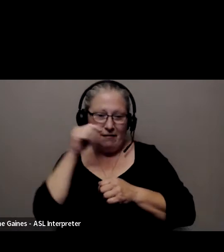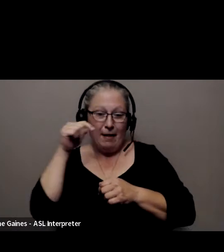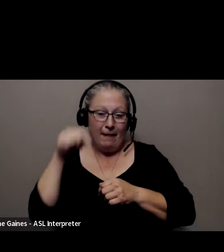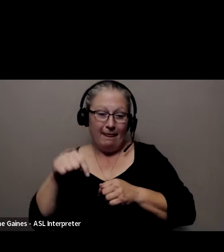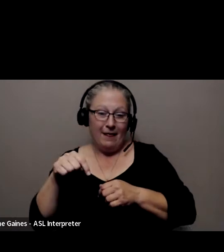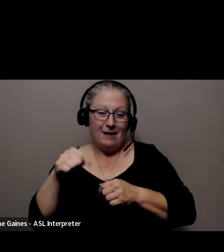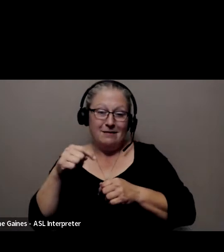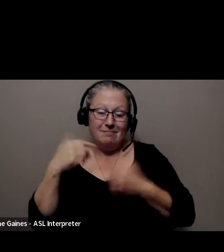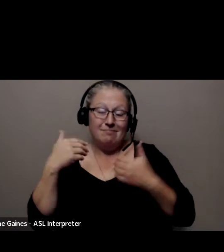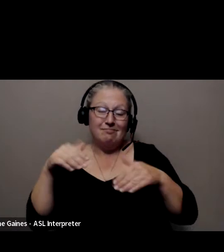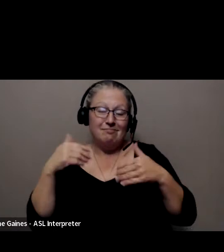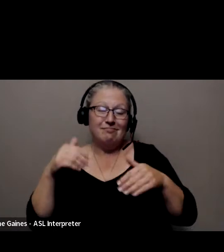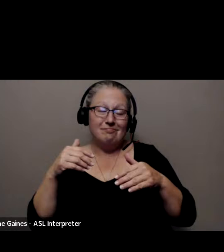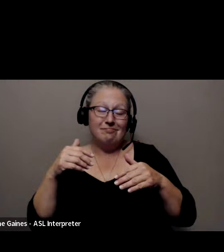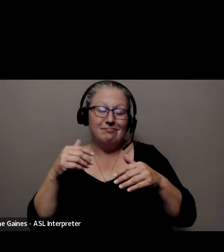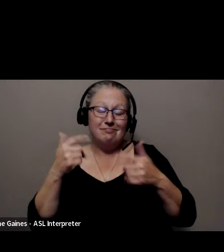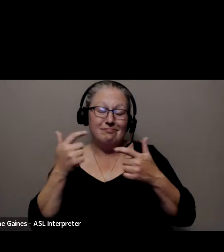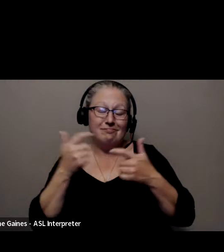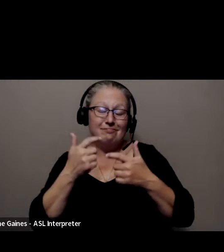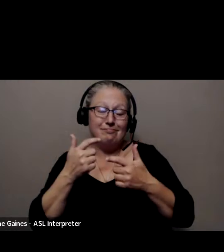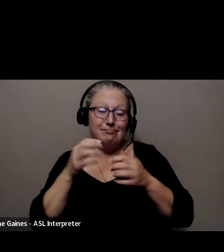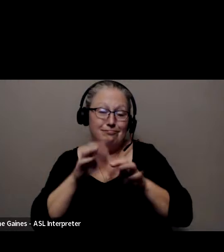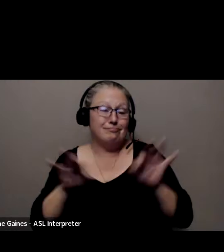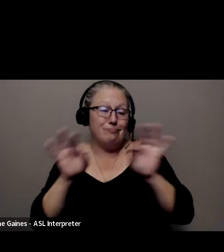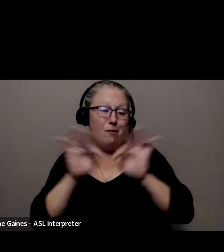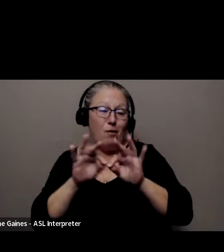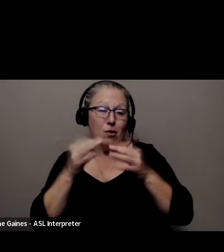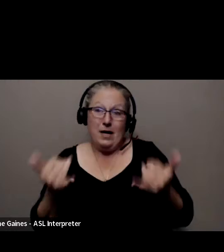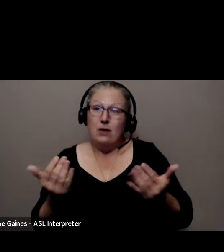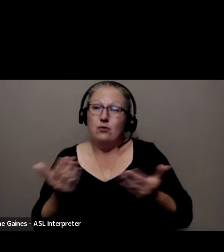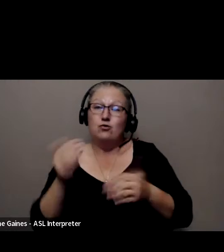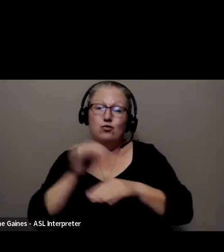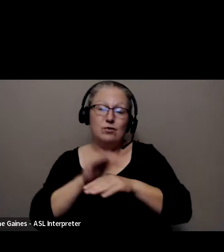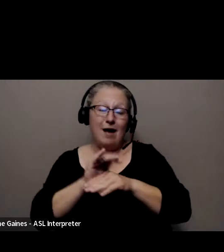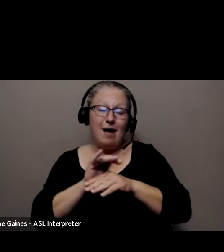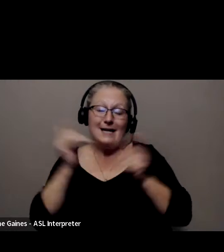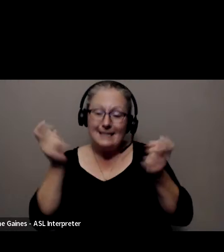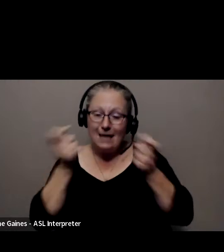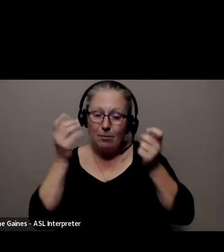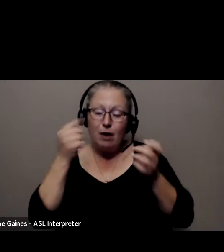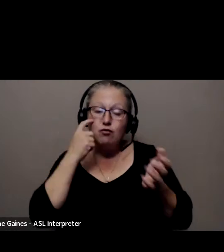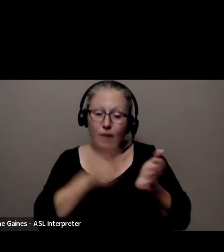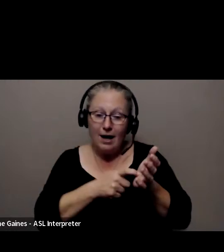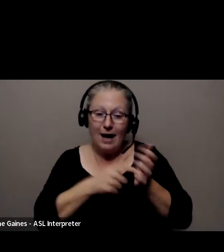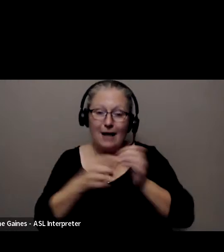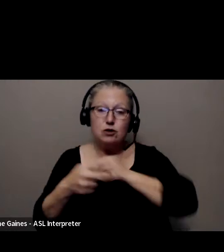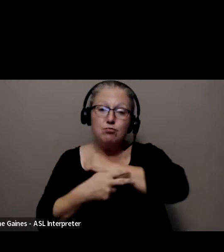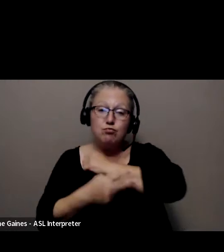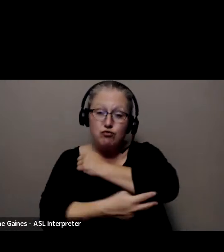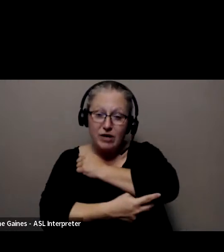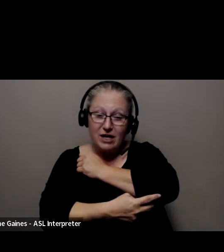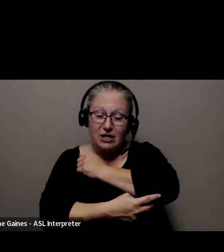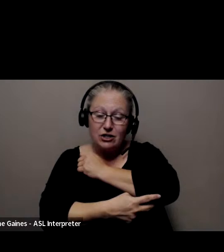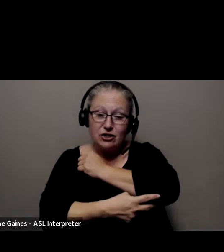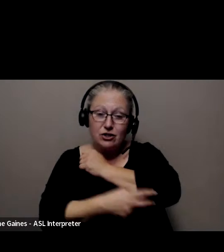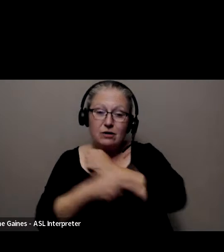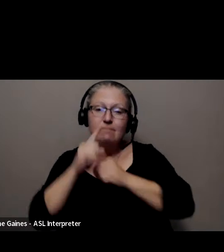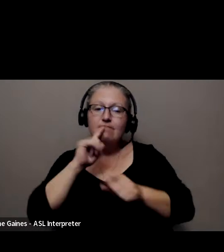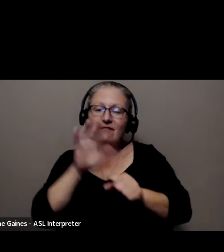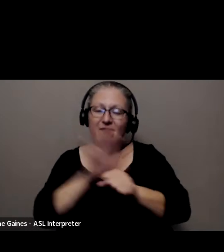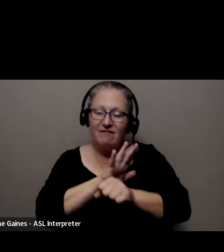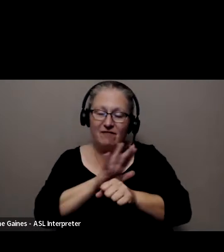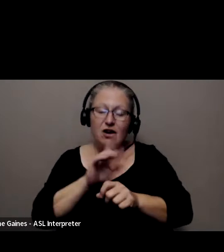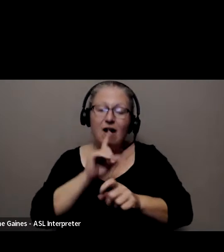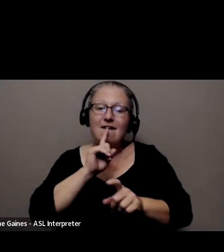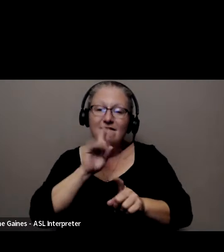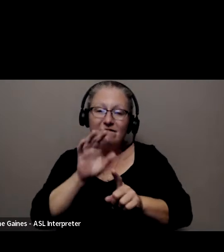is a really big deal, right? We're here tonight to celebrate and recognize that Bridge has officially become the